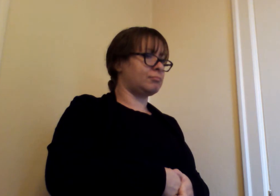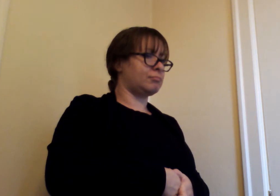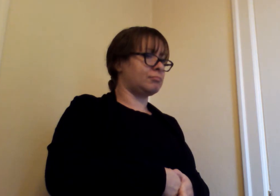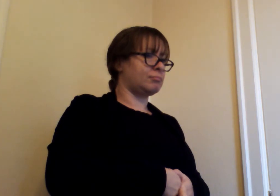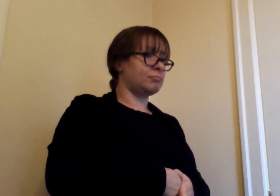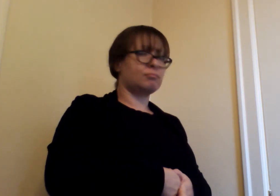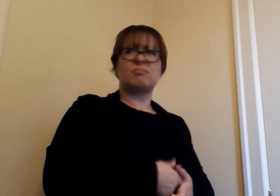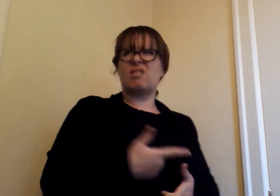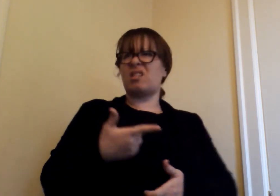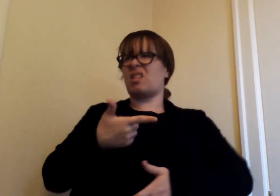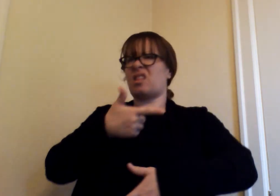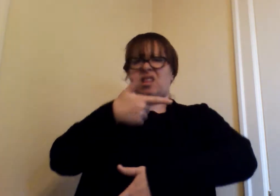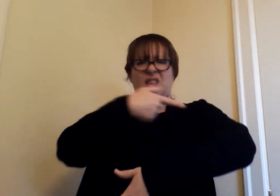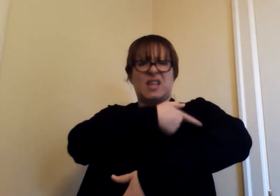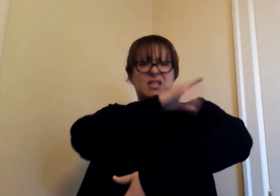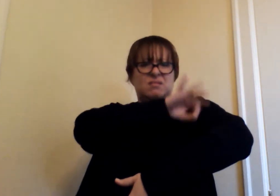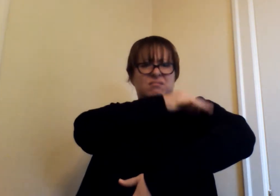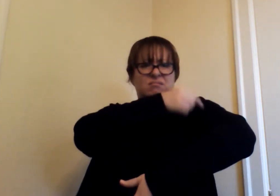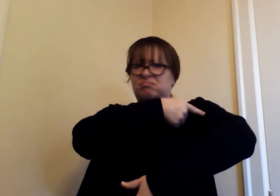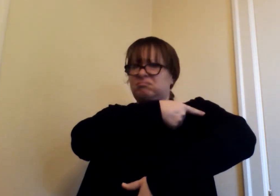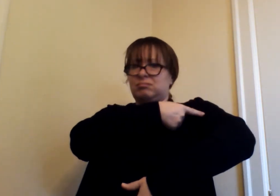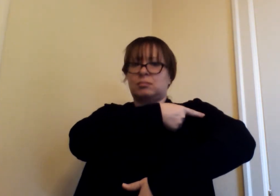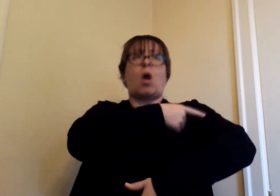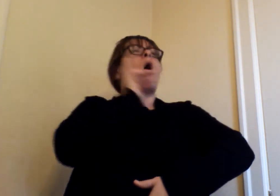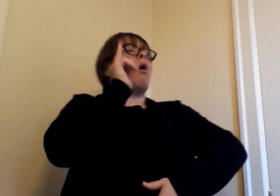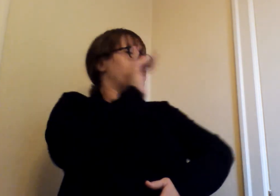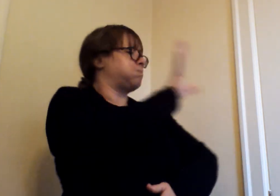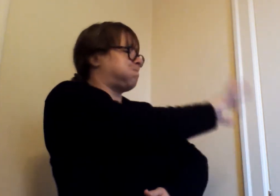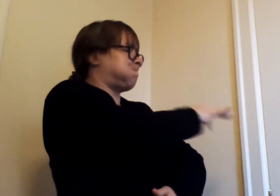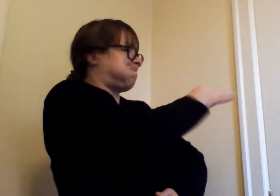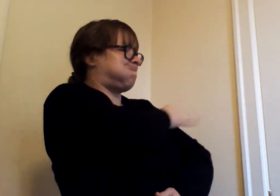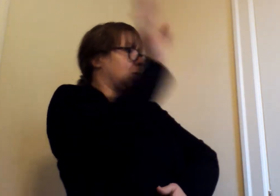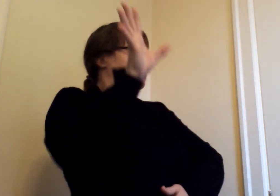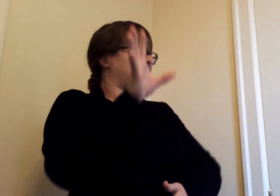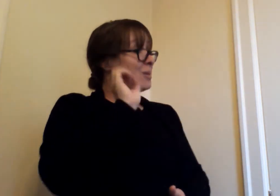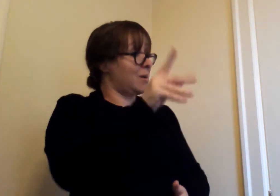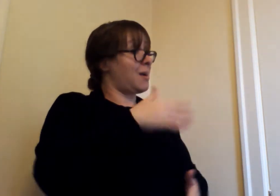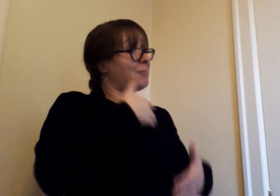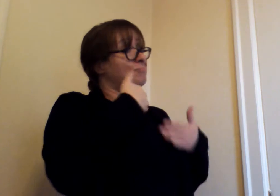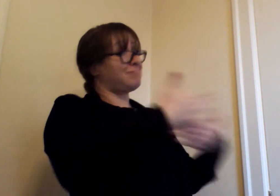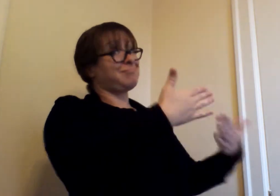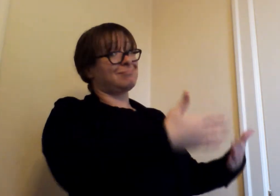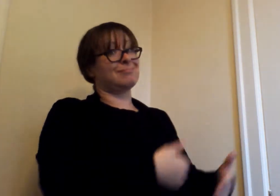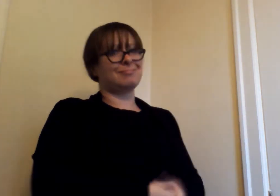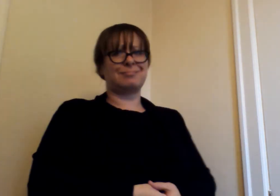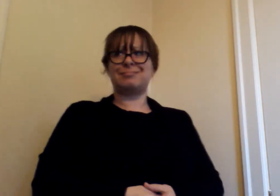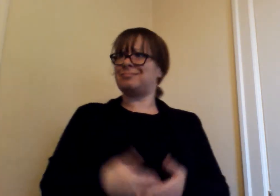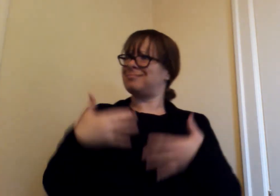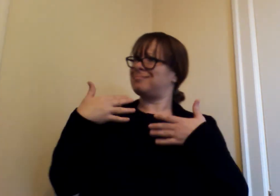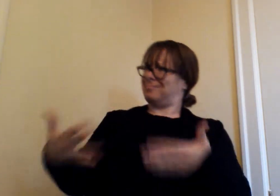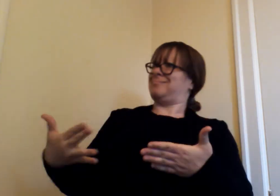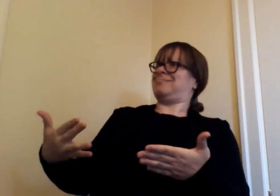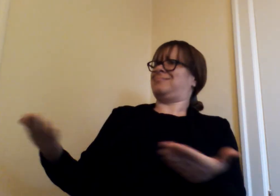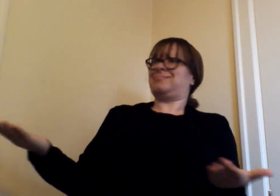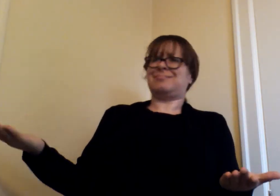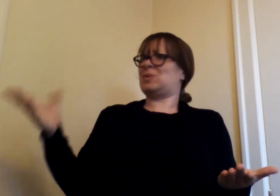What about this? Oh. You're good to go. Good to go? Not